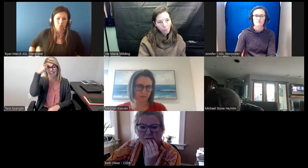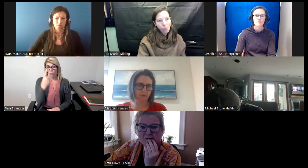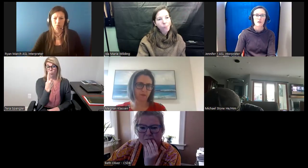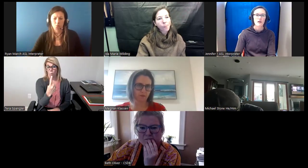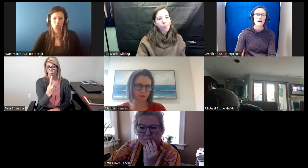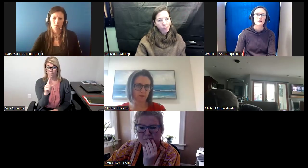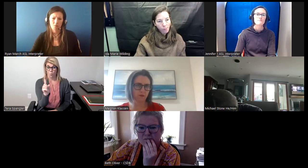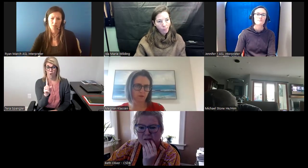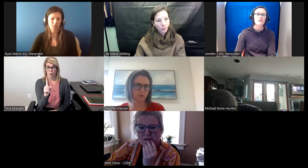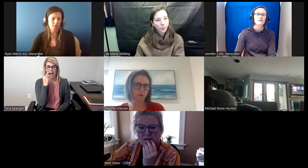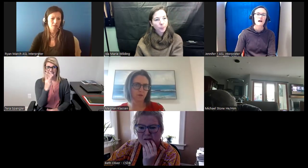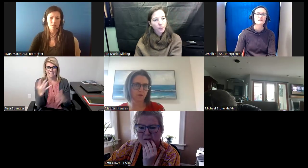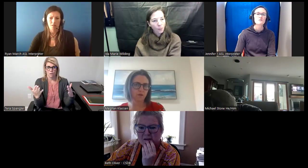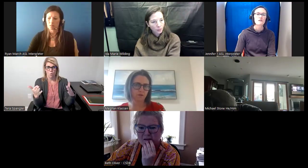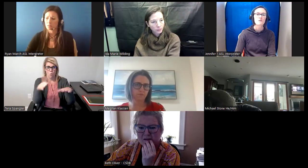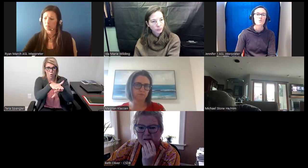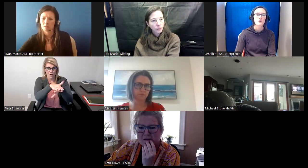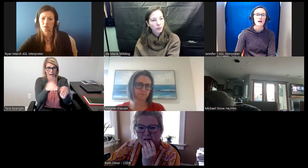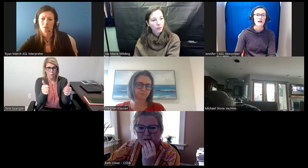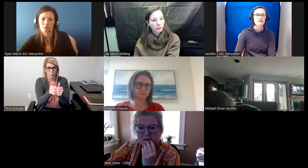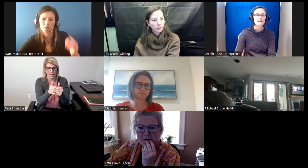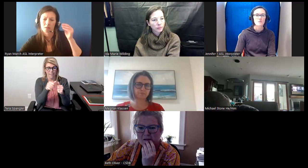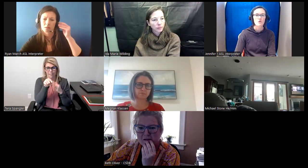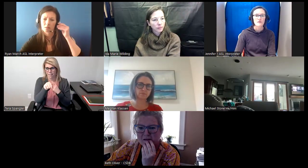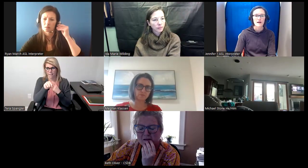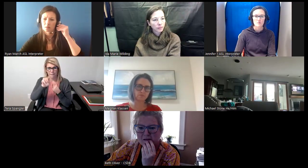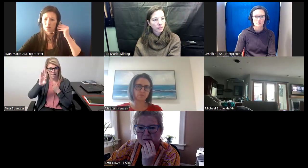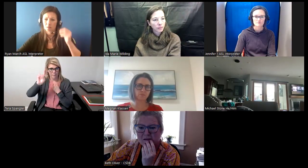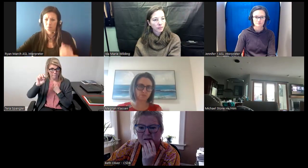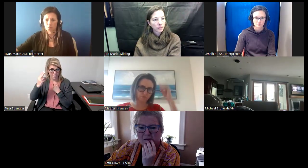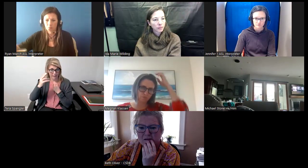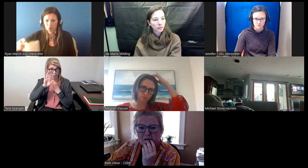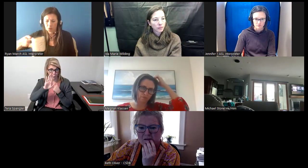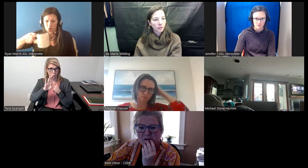meeting. I do think the one where I see some overlap